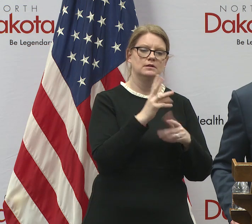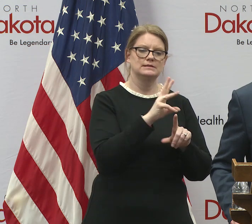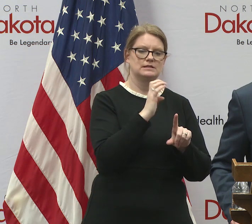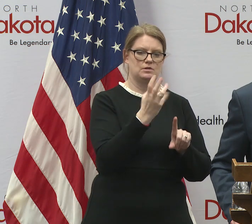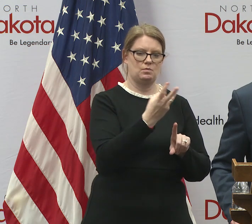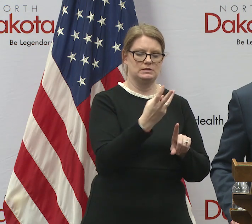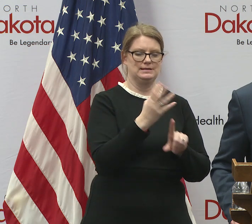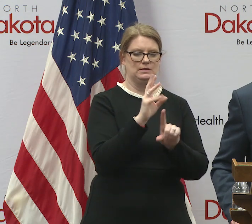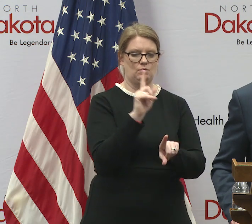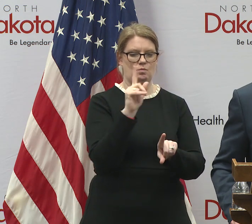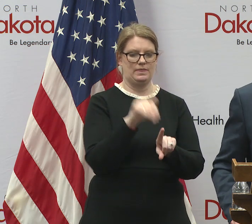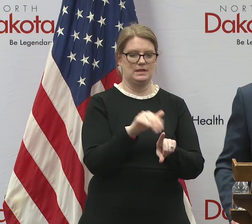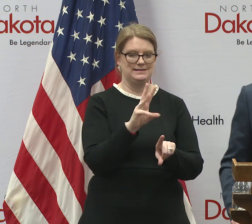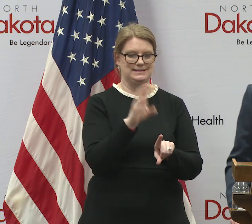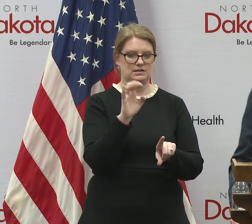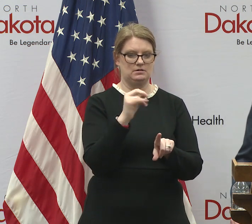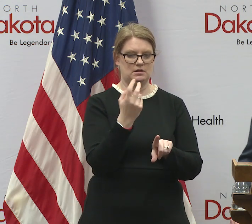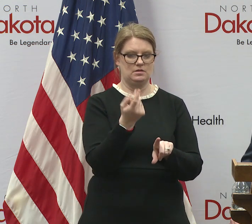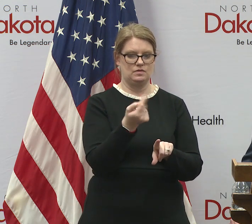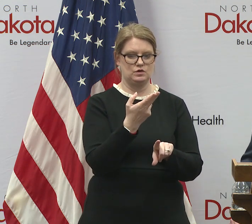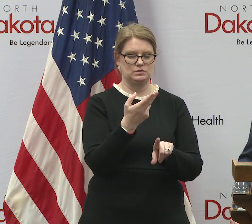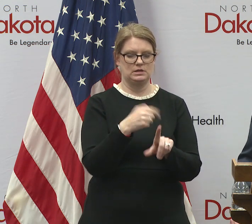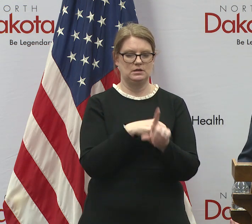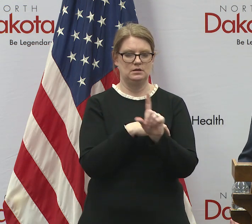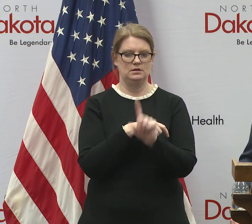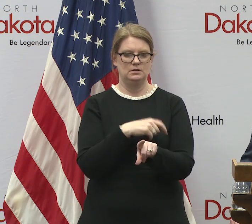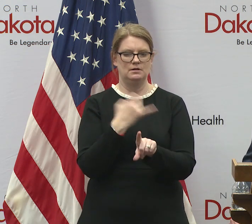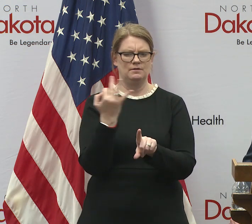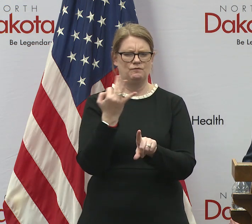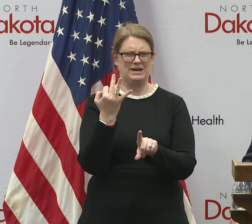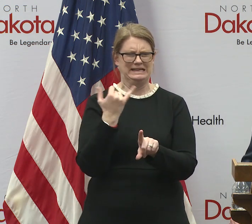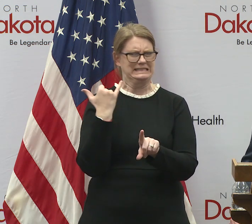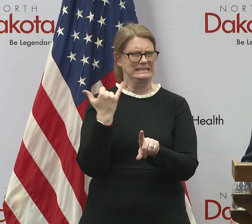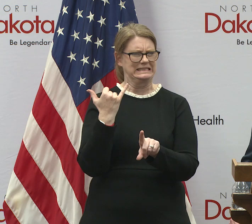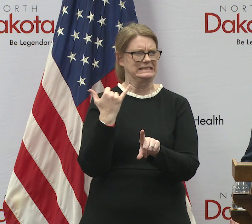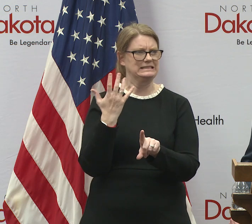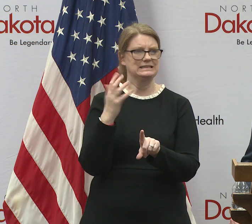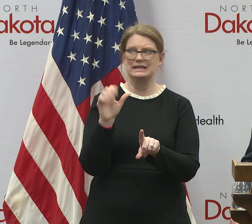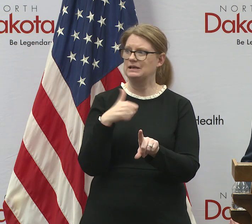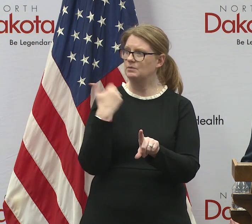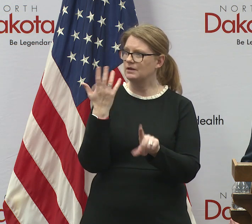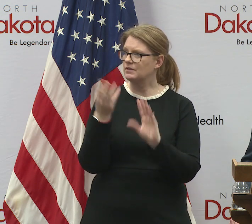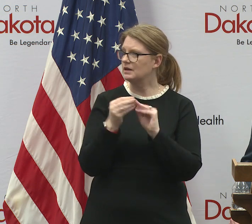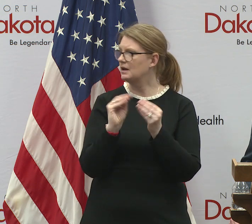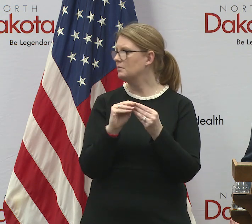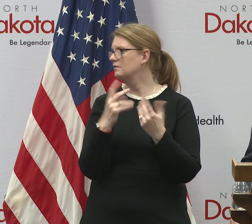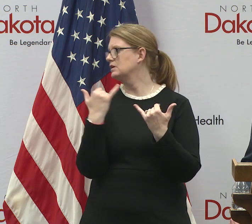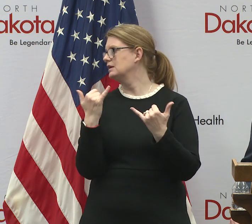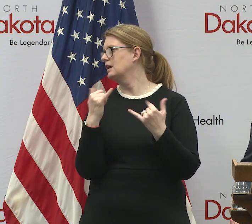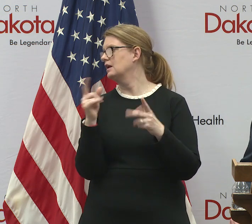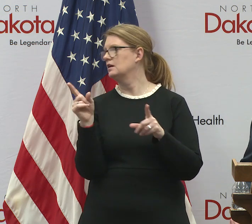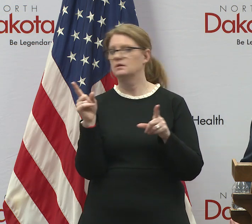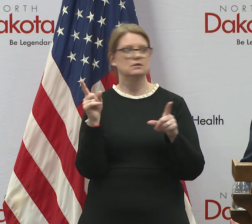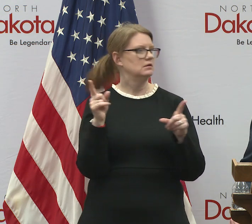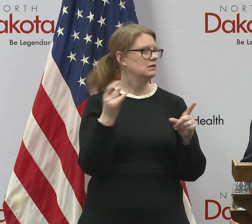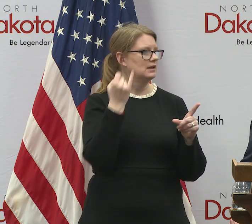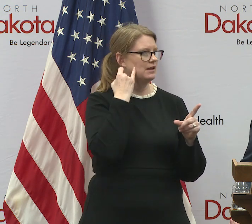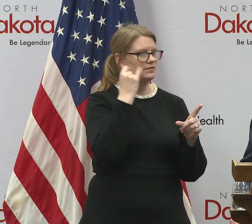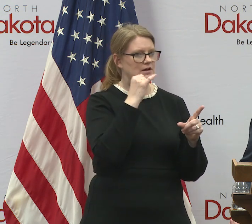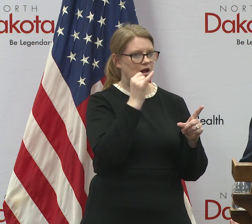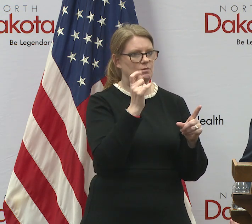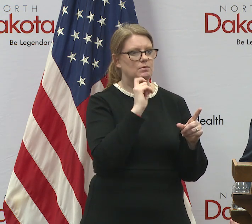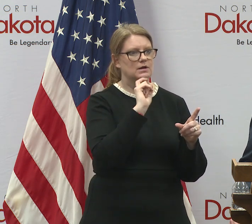We had 1,600 on Thursday, and I haven't heard the number today. Has anybody got a number for today? If not, we'll get it for you,